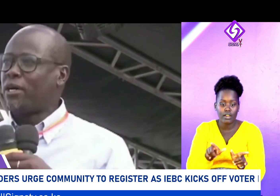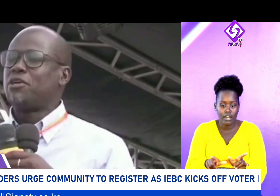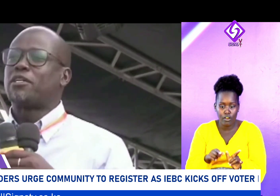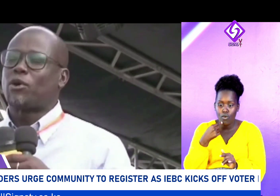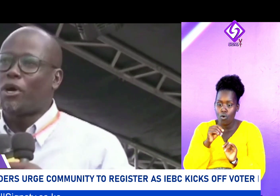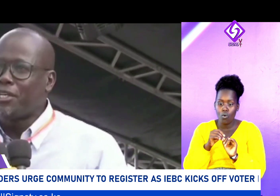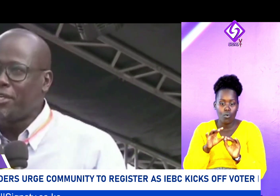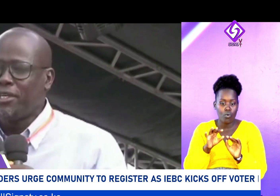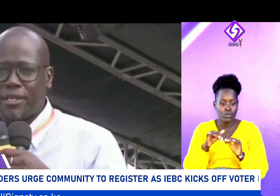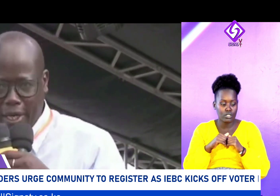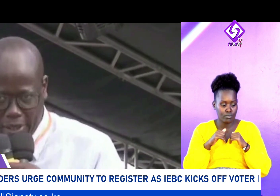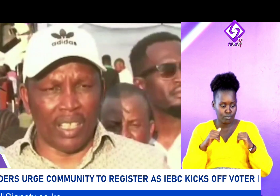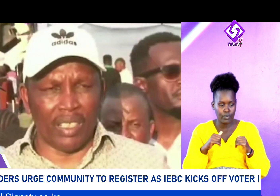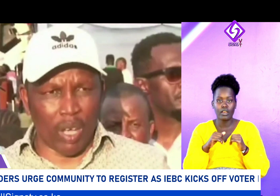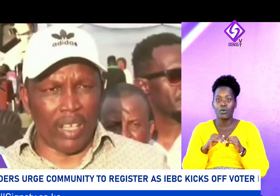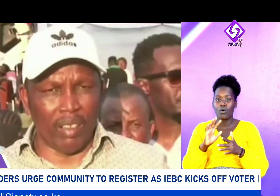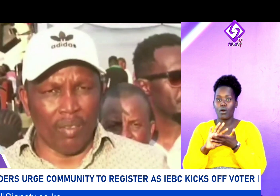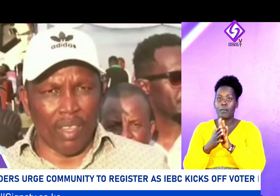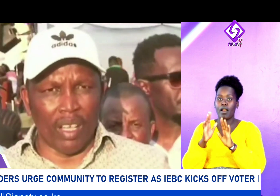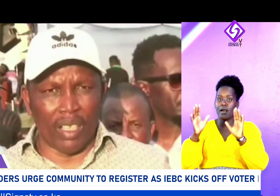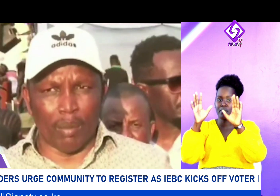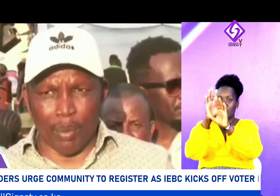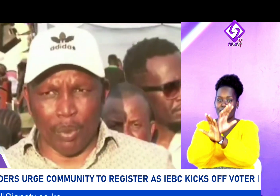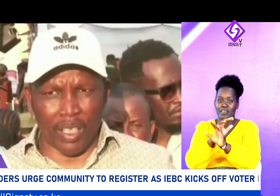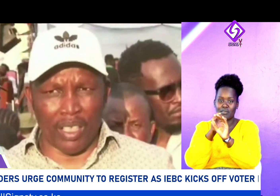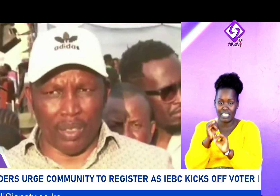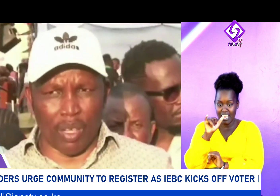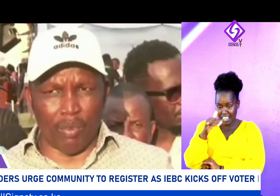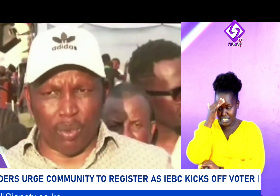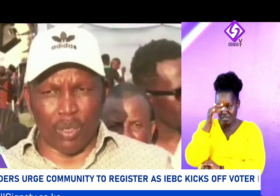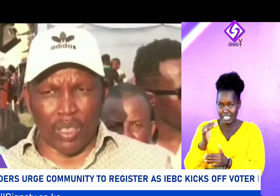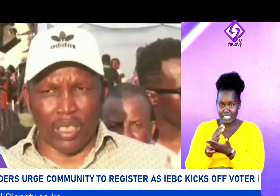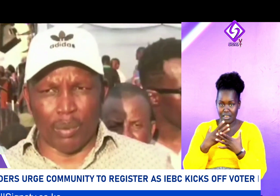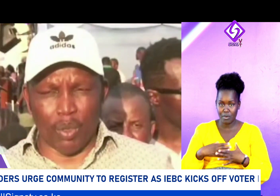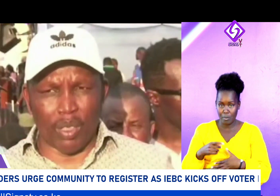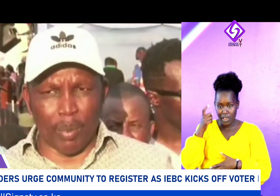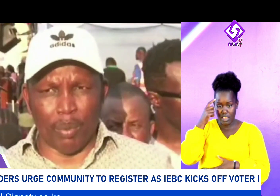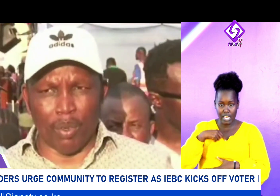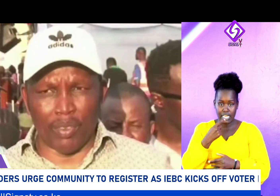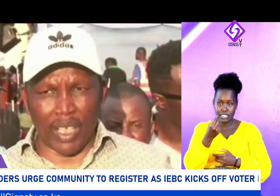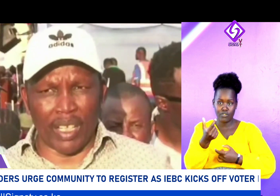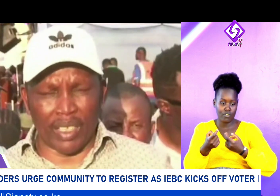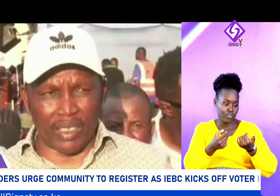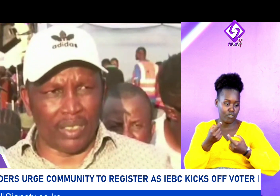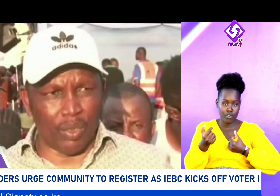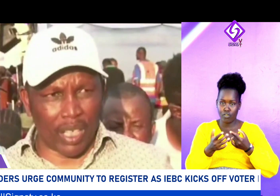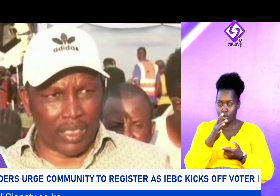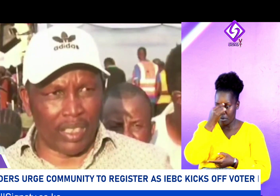ndio atakuwa nini? Rais. That is why some people think that we are few. It's because our people have taken registration for granted.